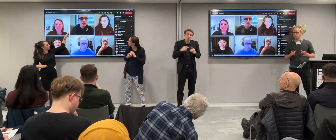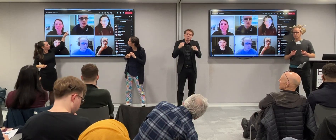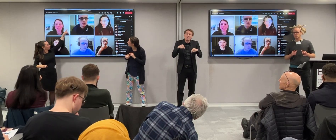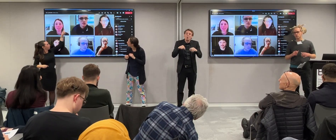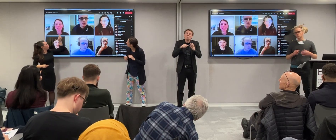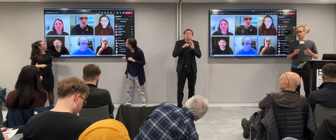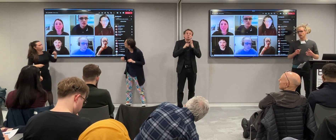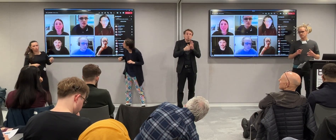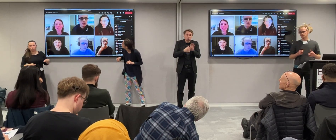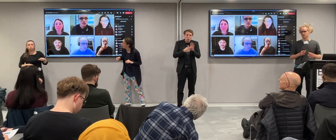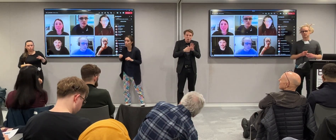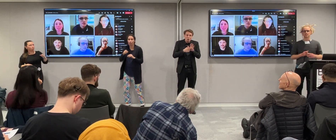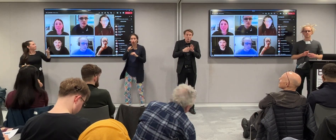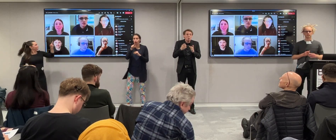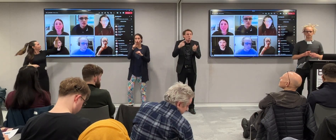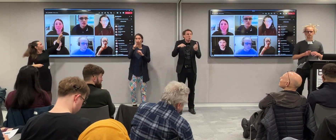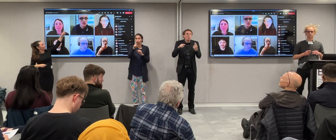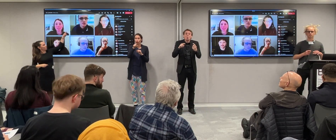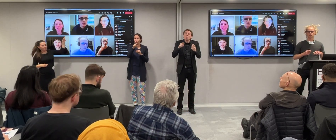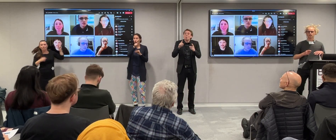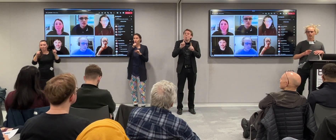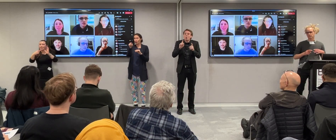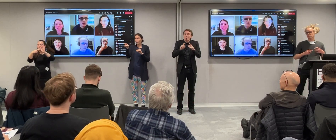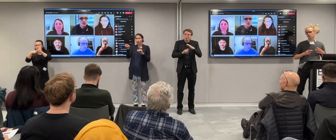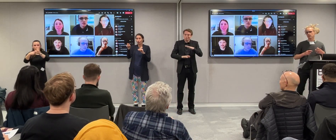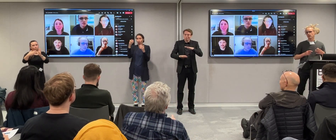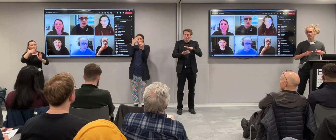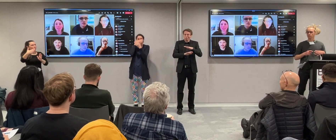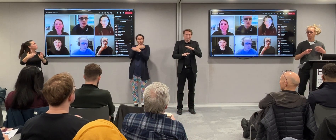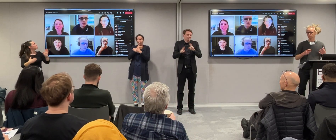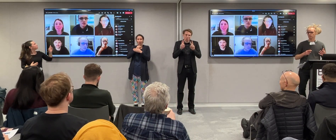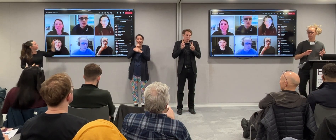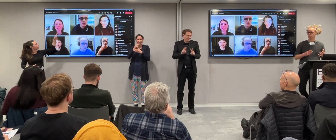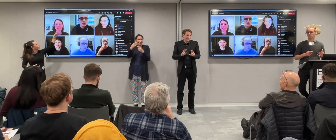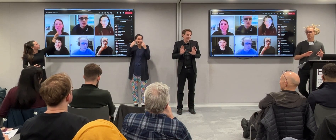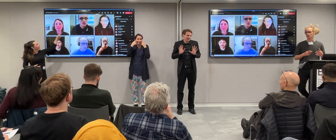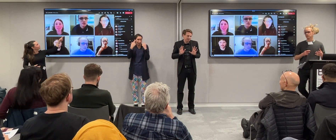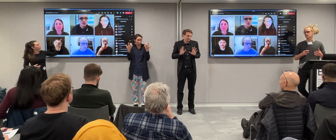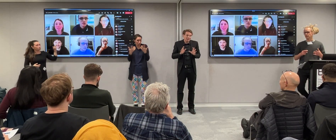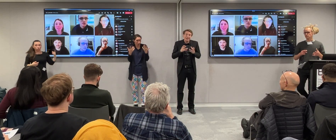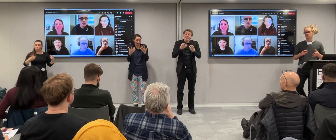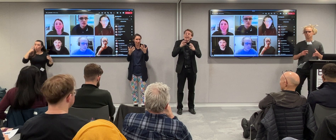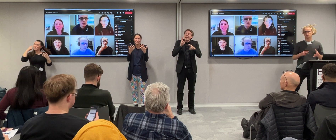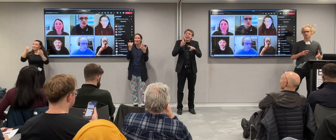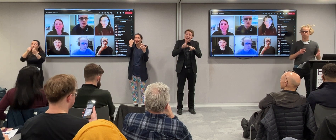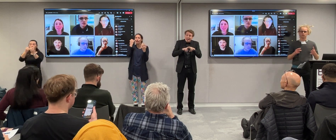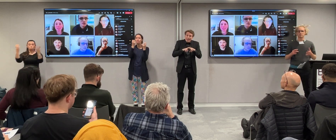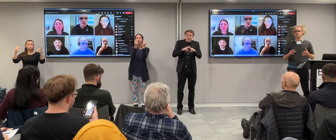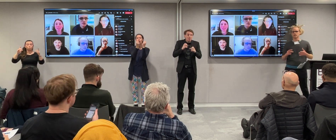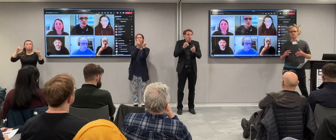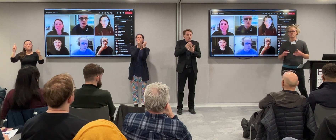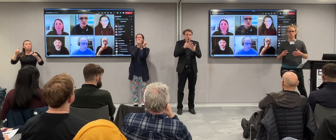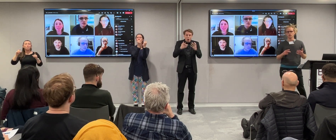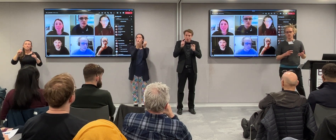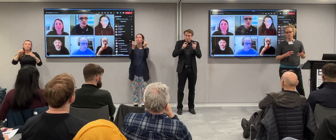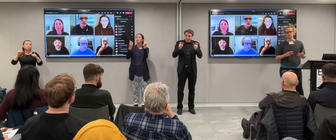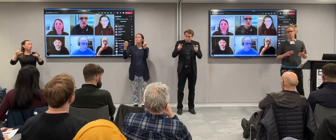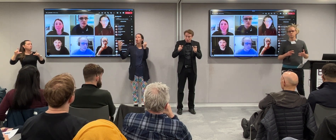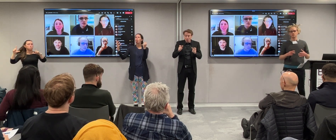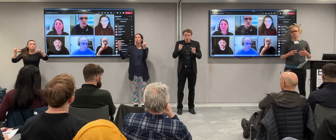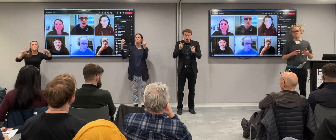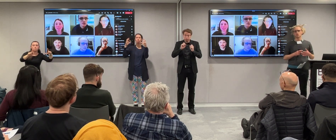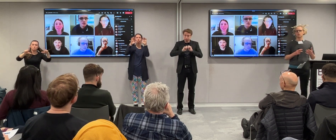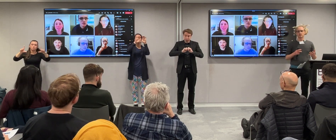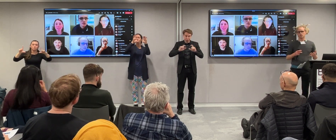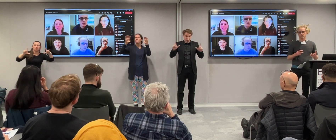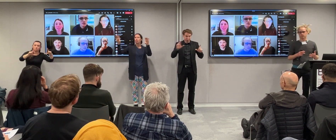demonstration, what you did not see is that actually when you have multiple people on the stage, some people are prioritized over others